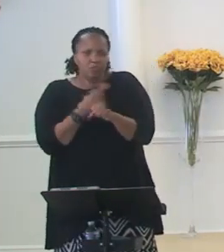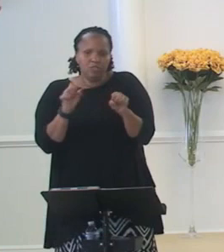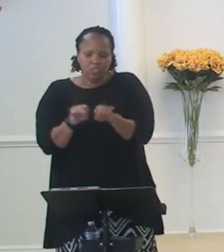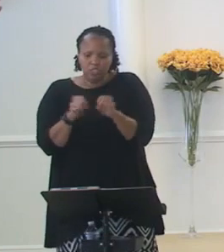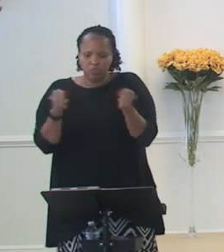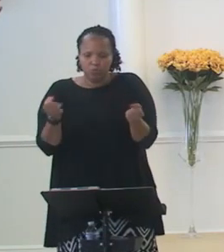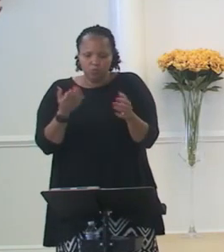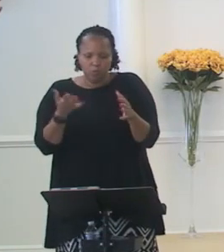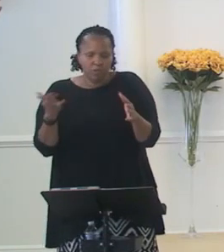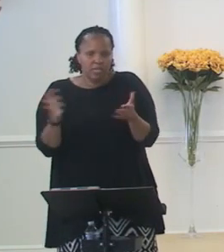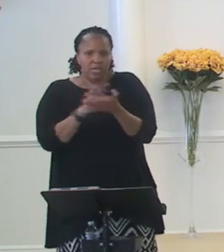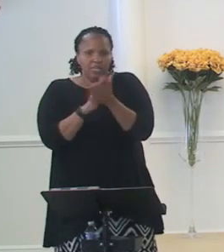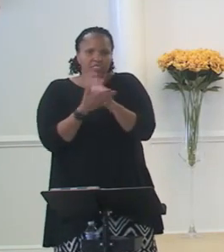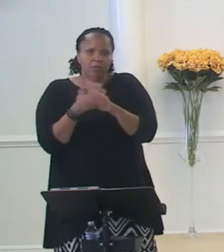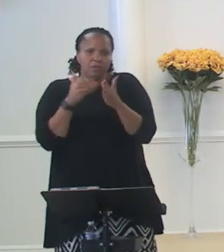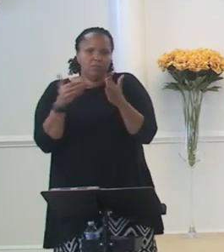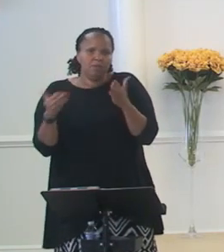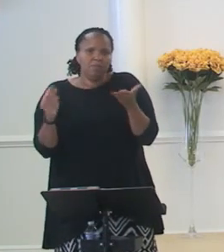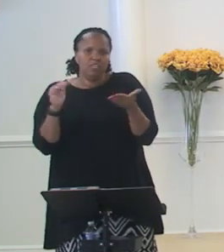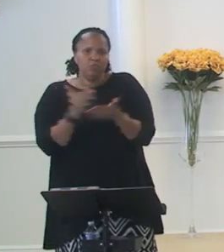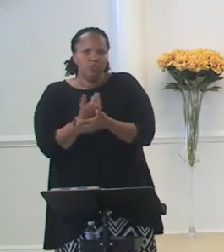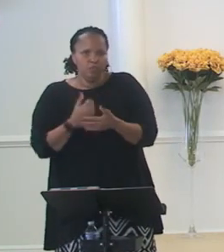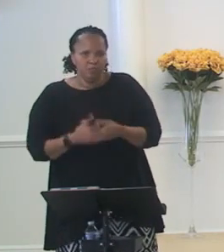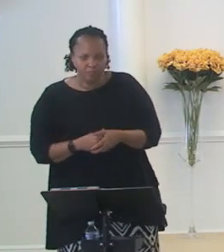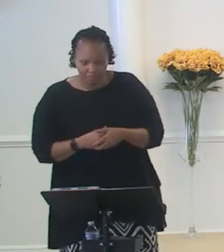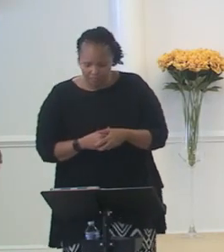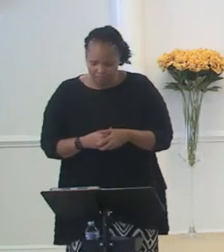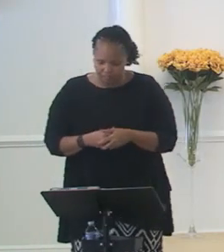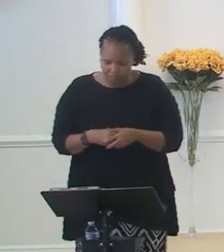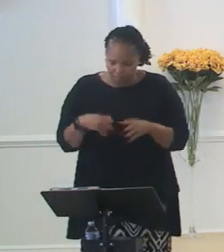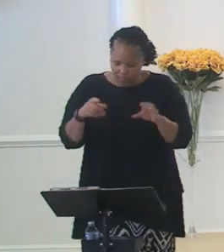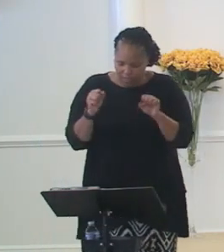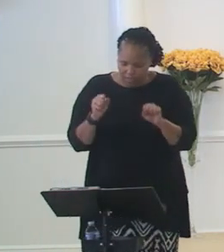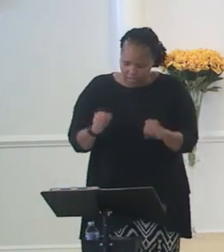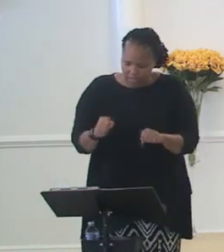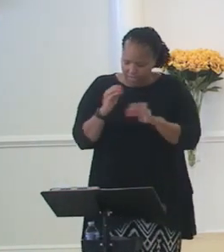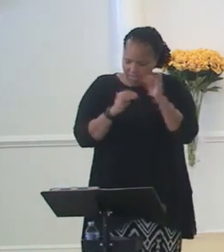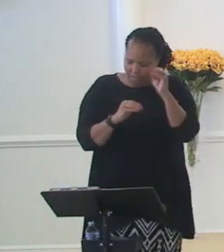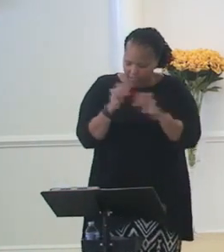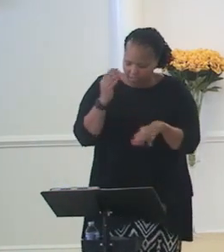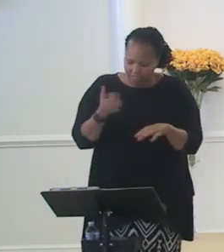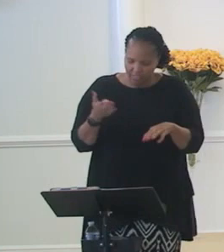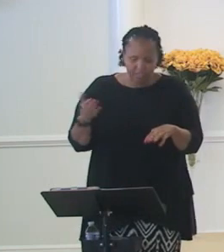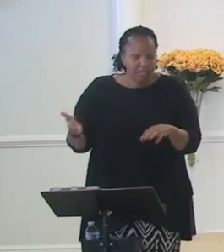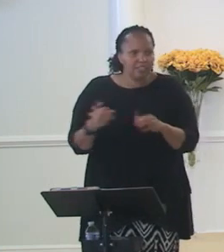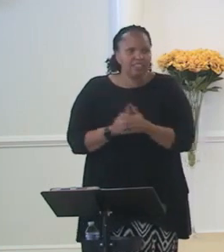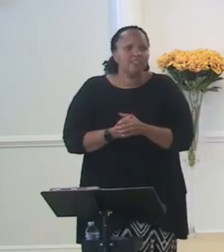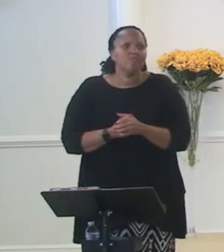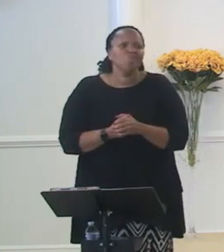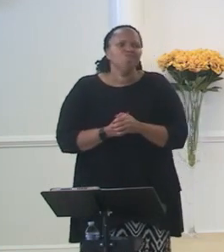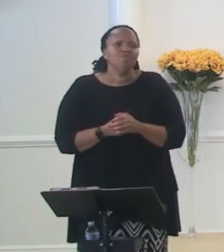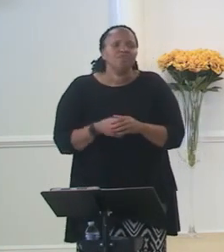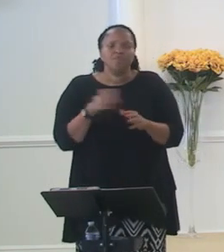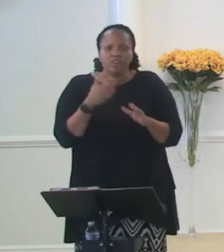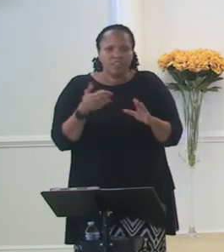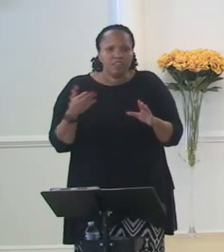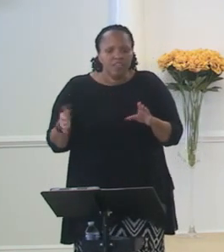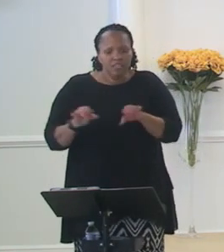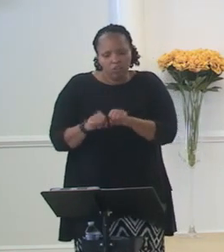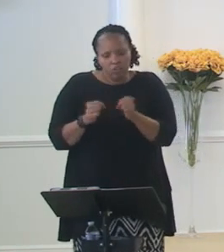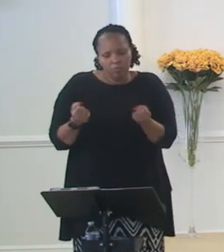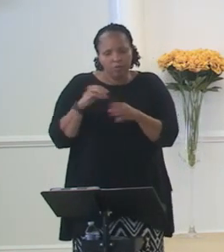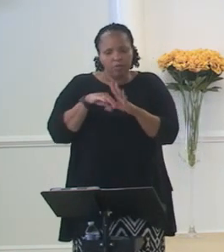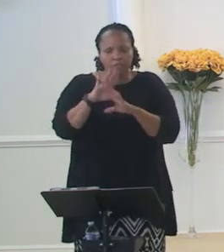things to become something breaking forth. He can mend unto you. He takes the things that broken up in your